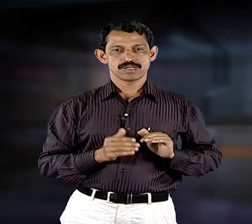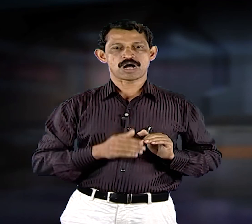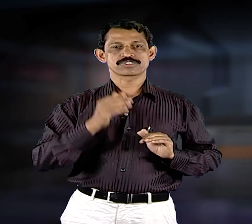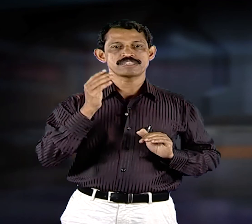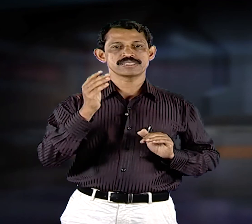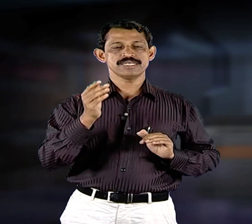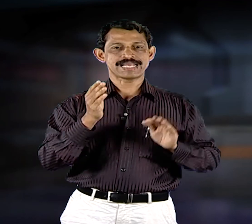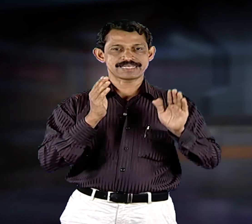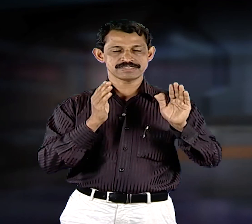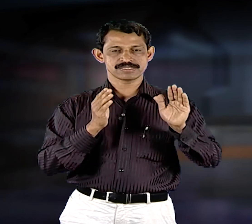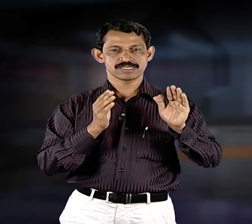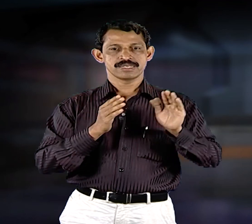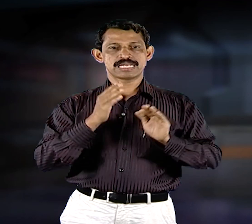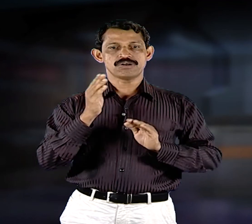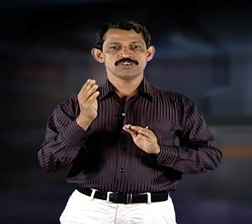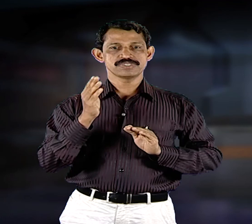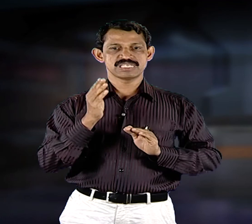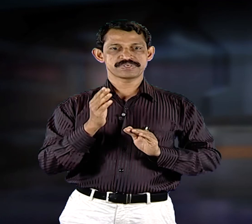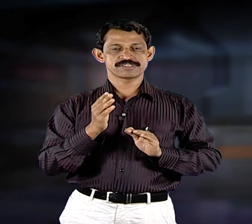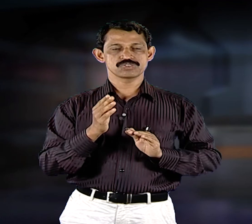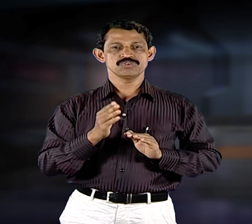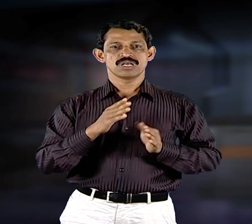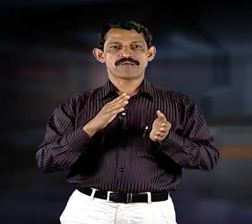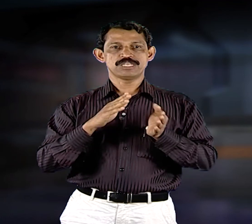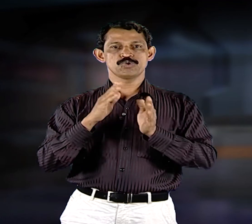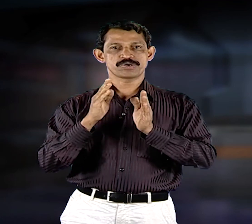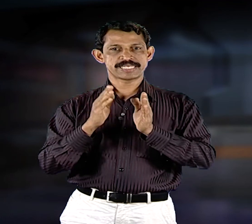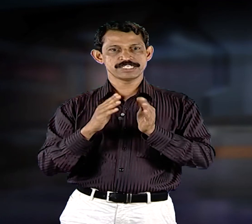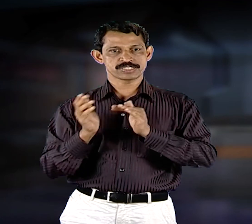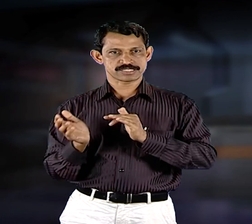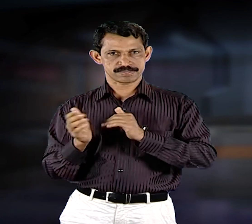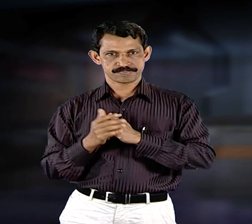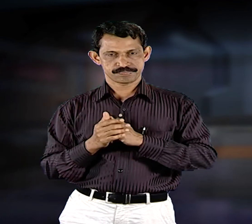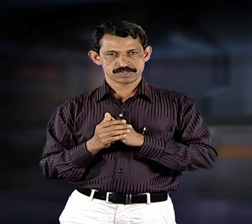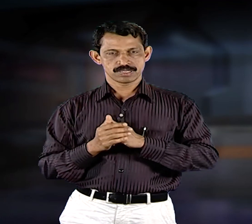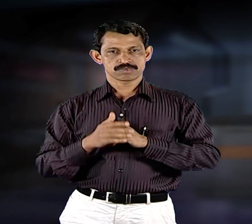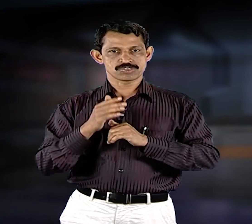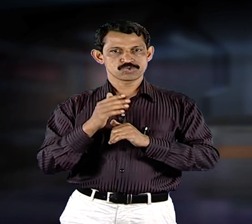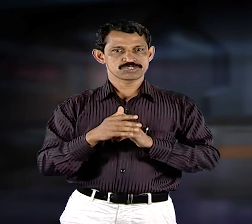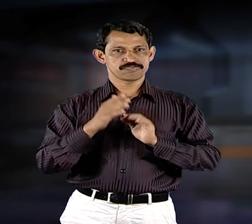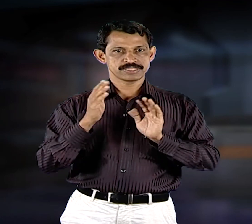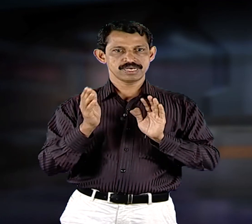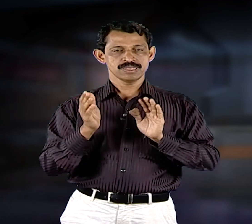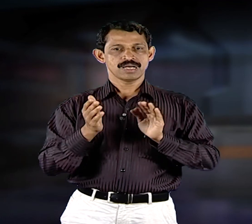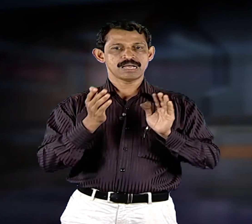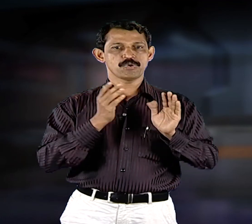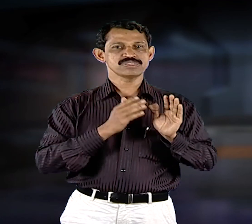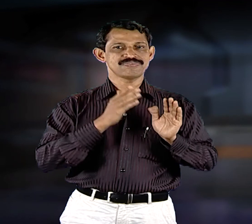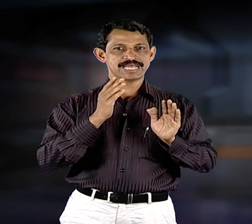Our country attaches a lot of significance to value oriented education. Constitution of India upholds the